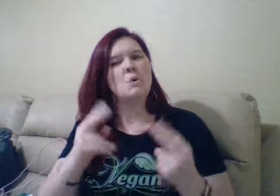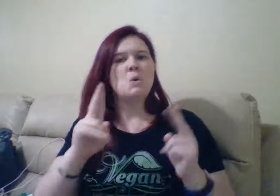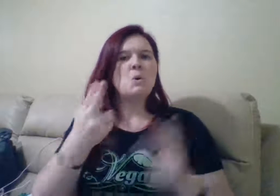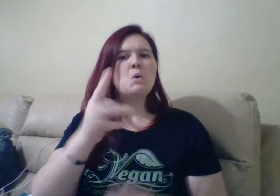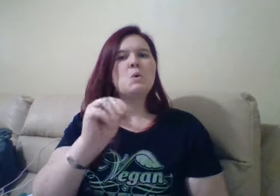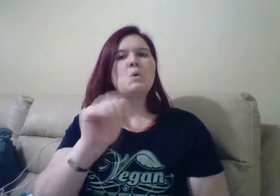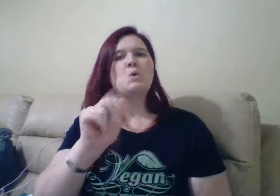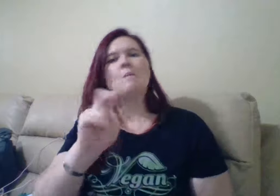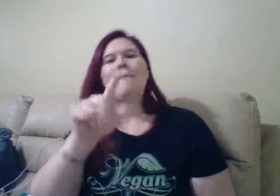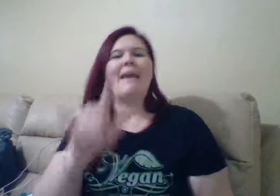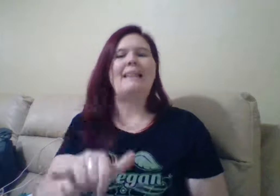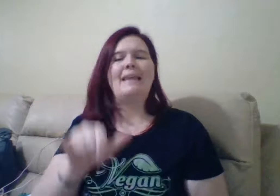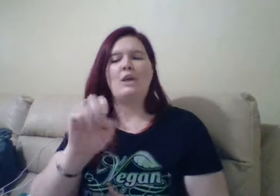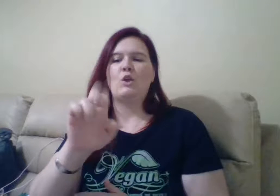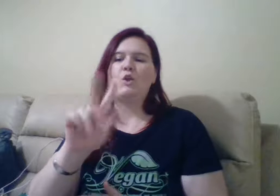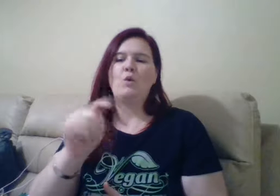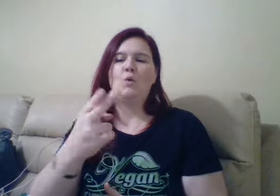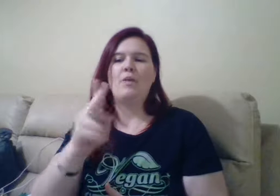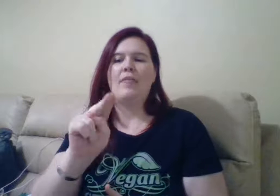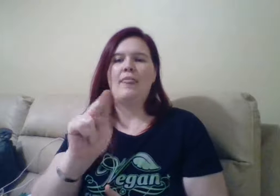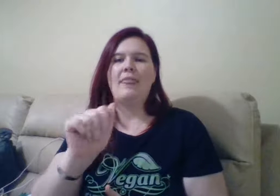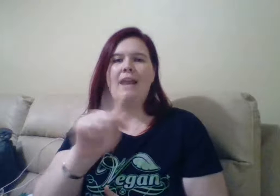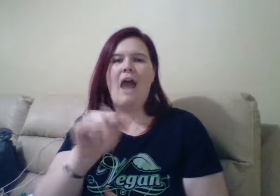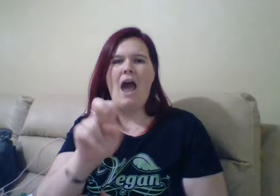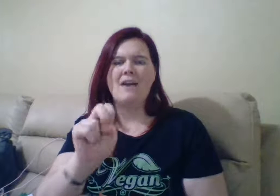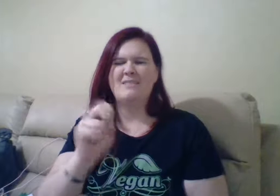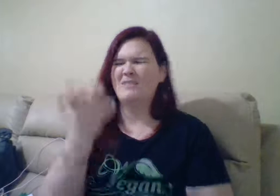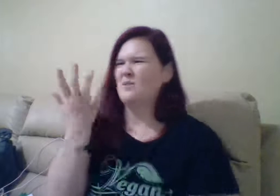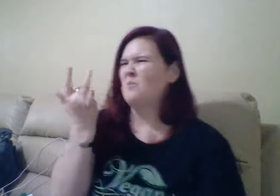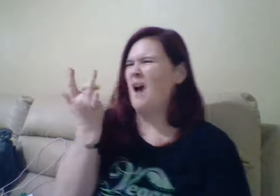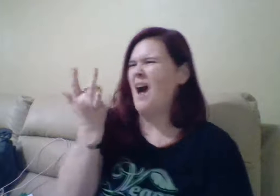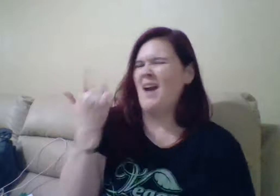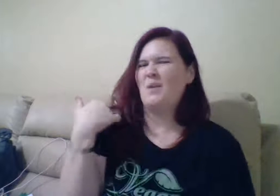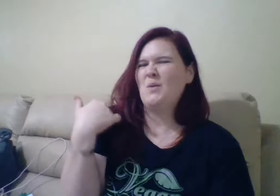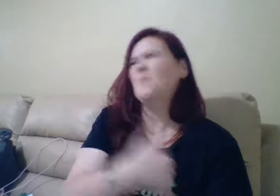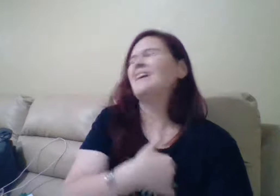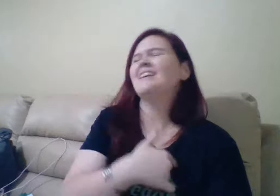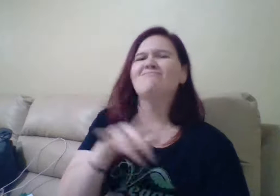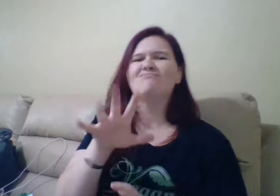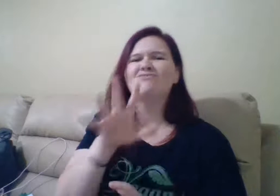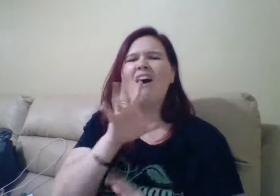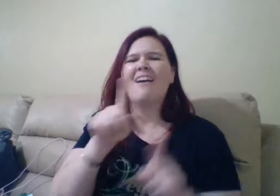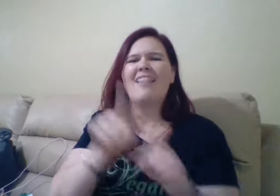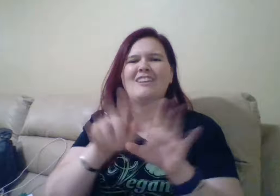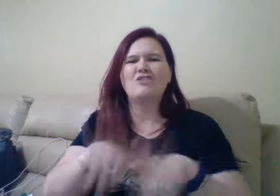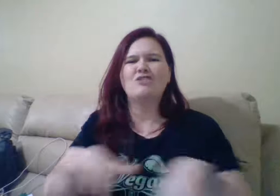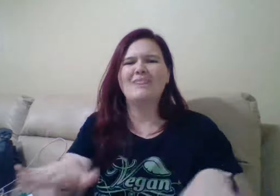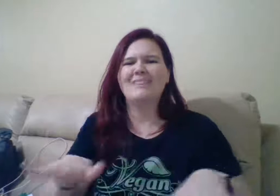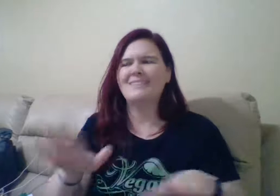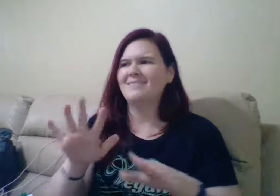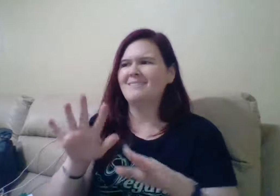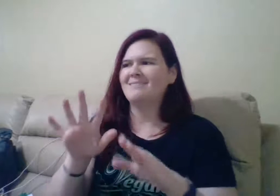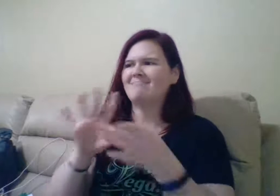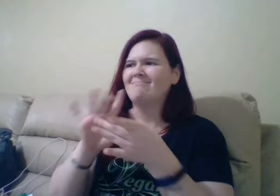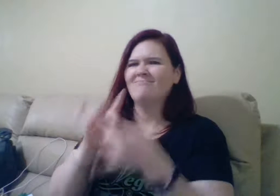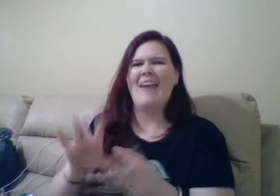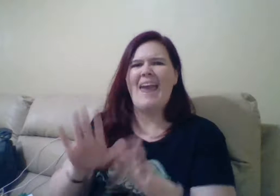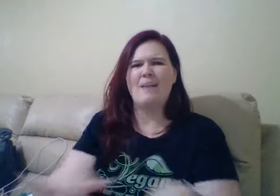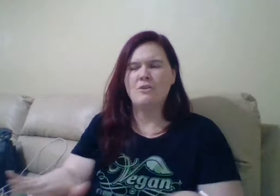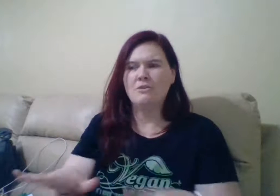of them. Why is it that we're almost like children when we talk about what happens to animals? We're so reluctant to actually just objectively state what's happening. And so